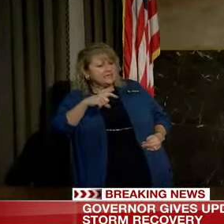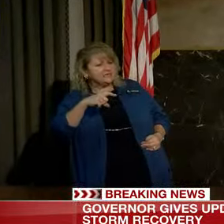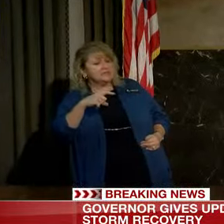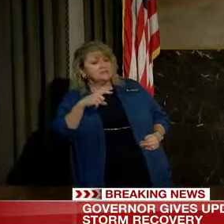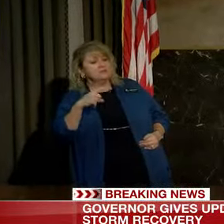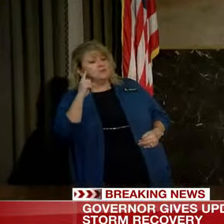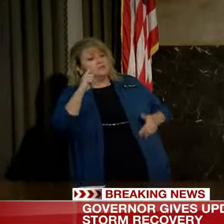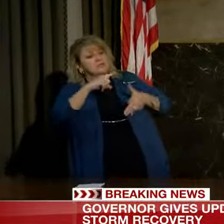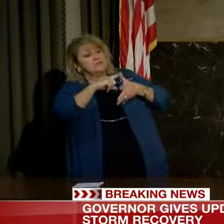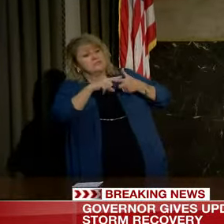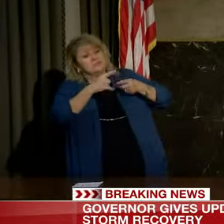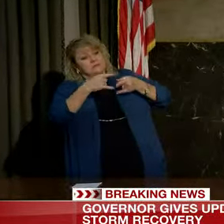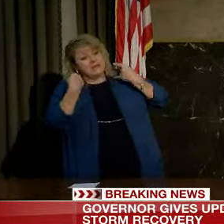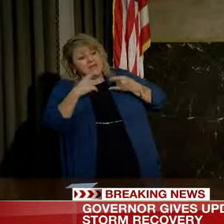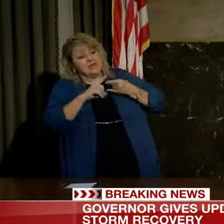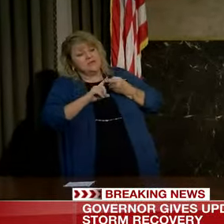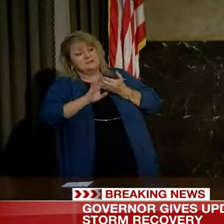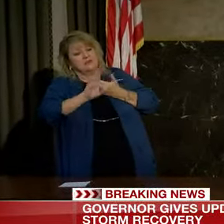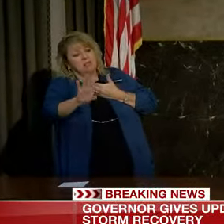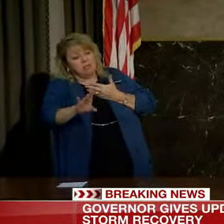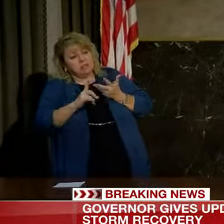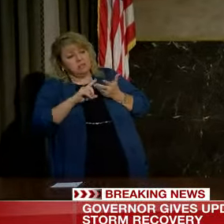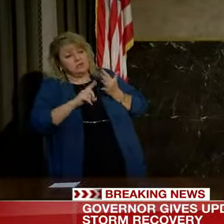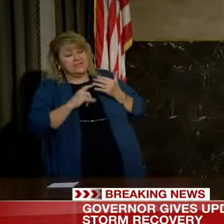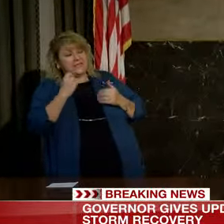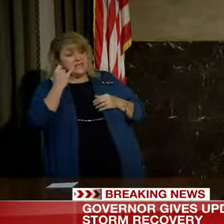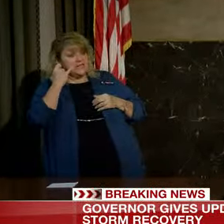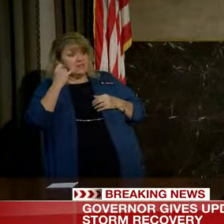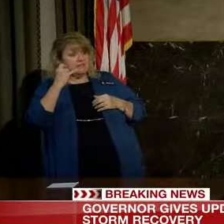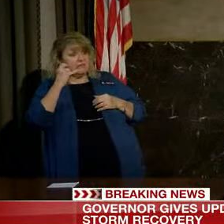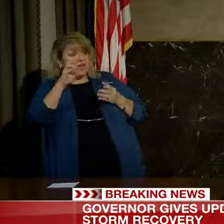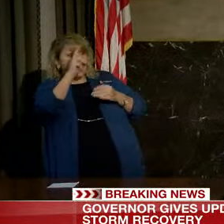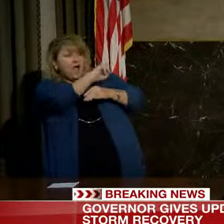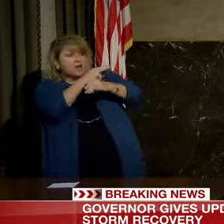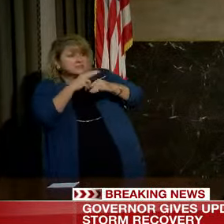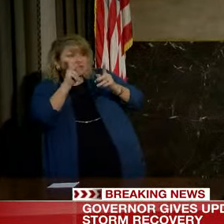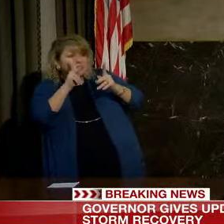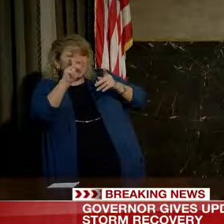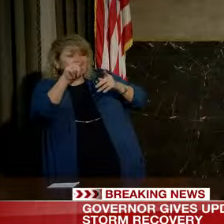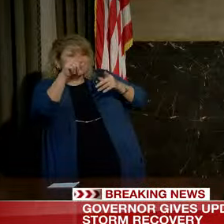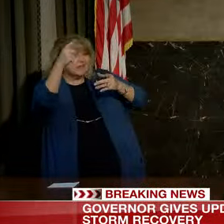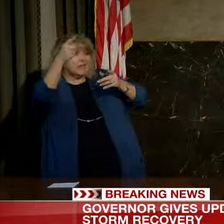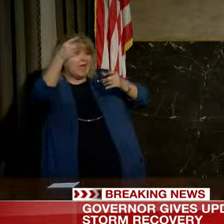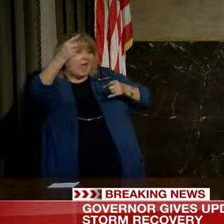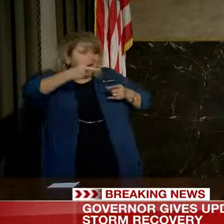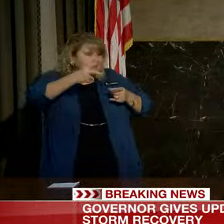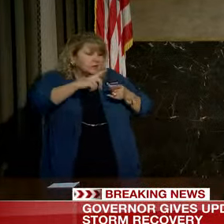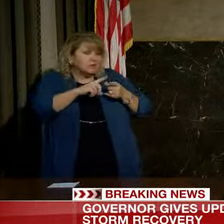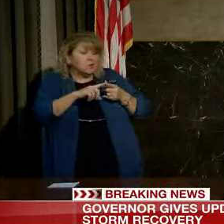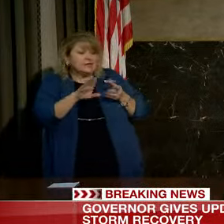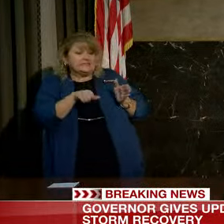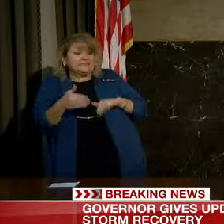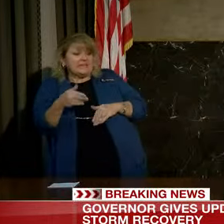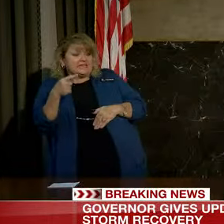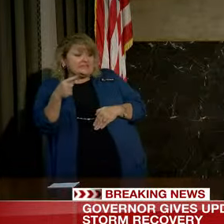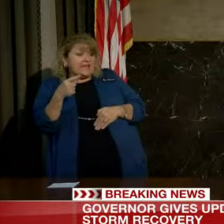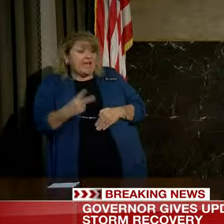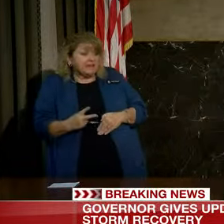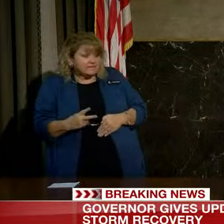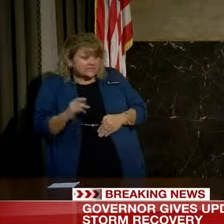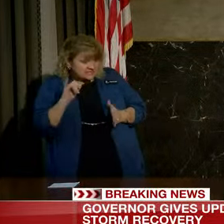mitigation measures? I mean, like with the hospitalization, if it was cut in half, or the deaths were cut in half, or just any guideposts you could cite to where we need to